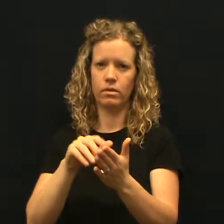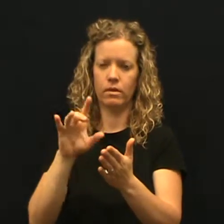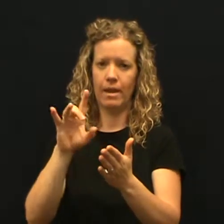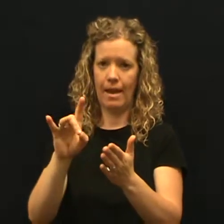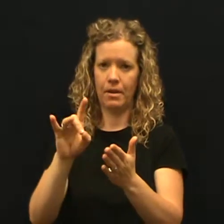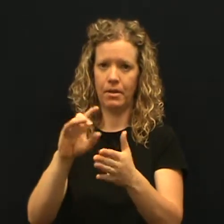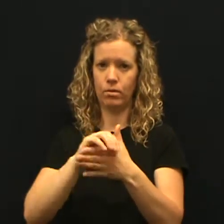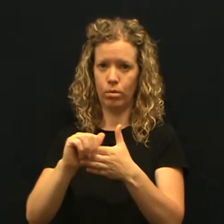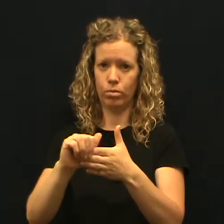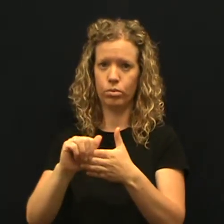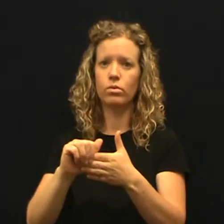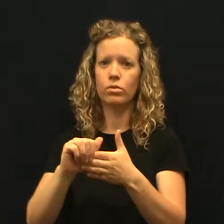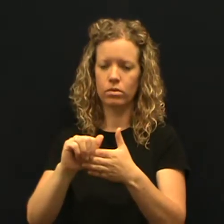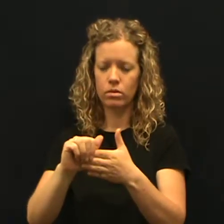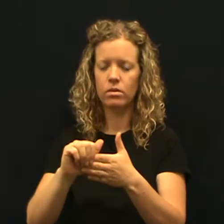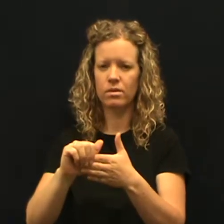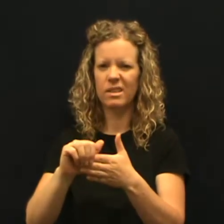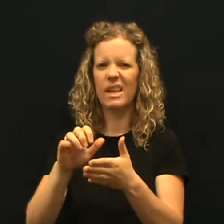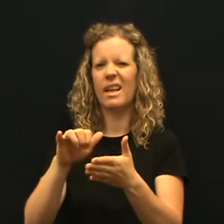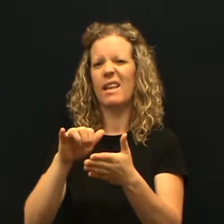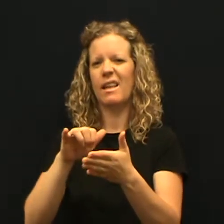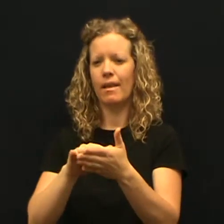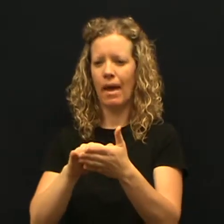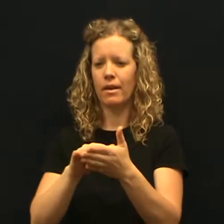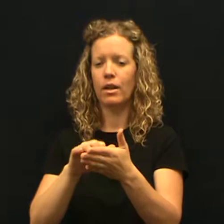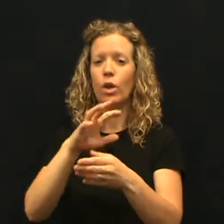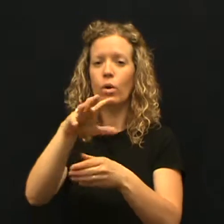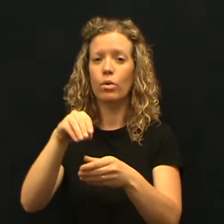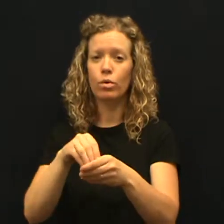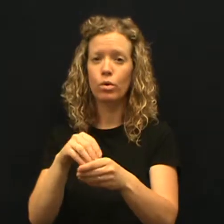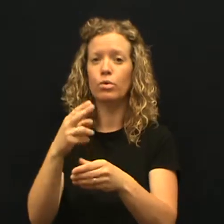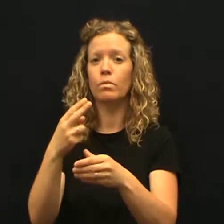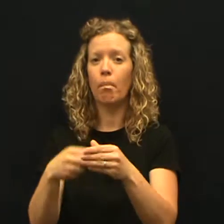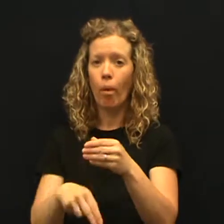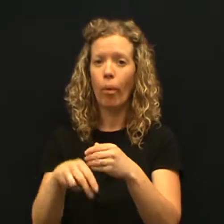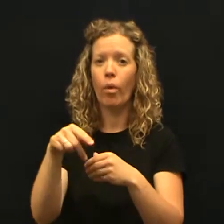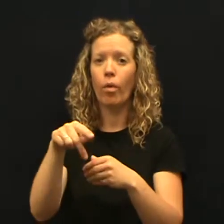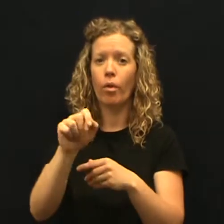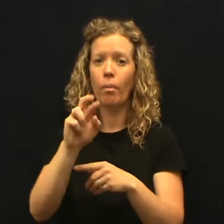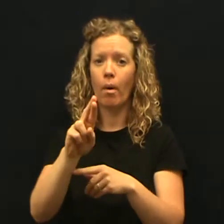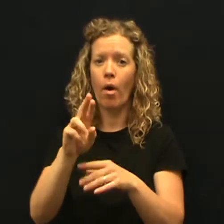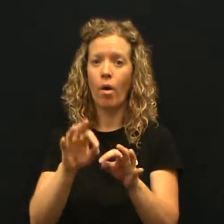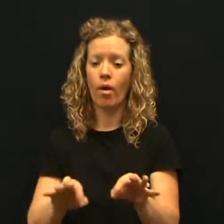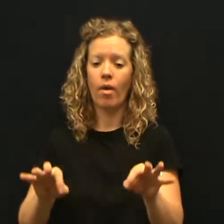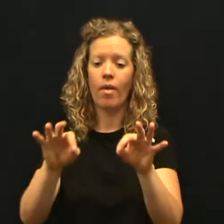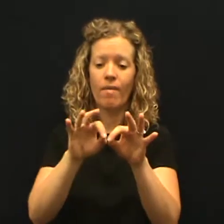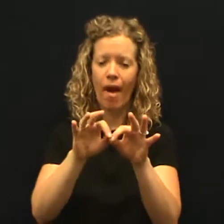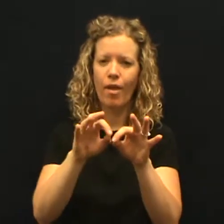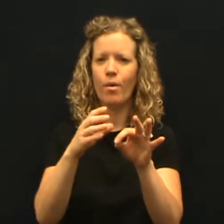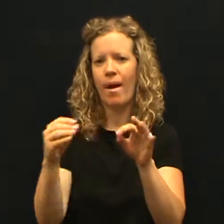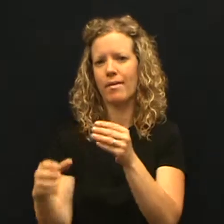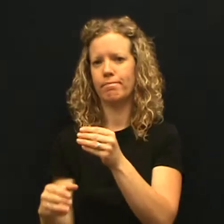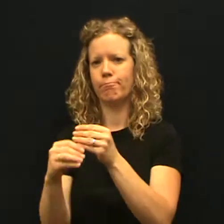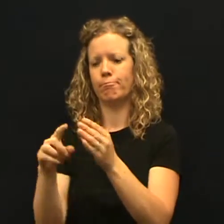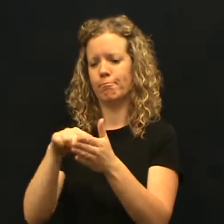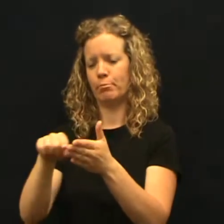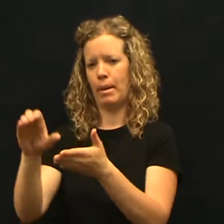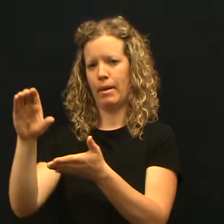$27,008. That would be the combination of the par value and the additional paid-in capital. And of course, we also have the